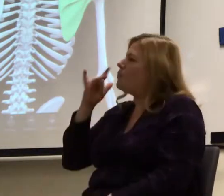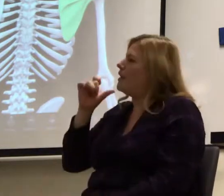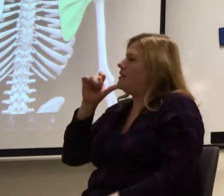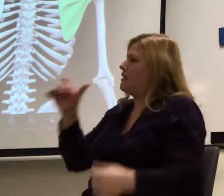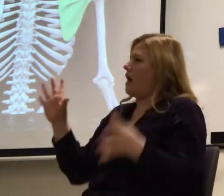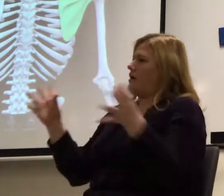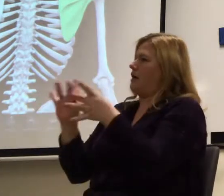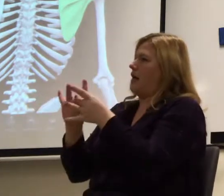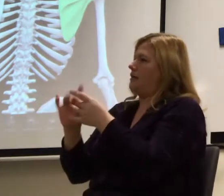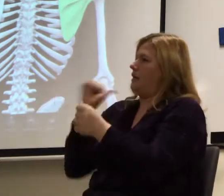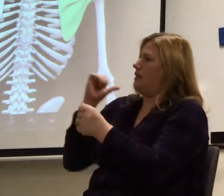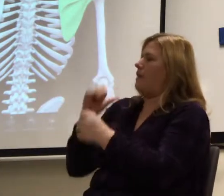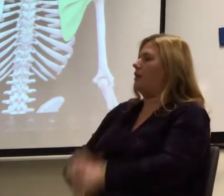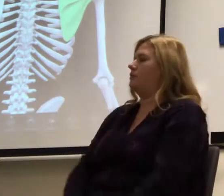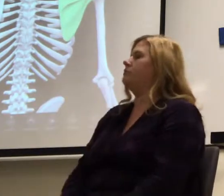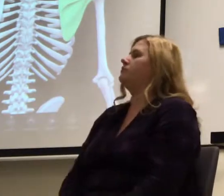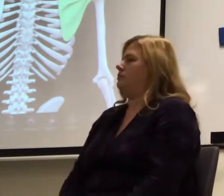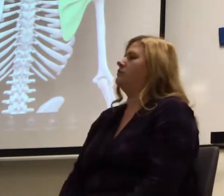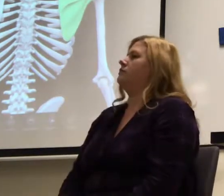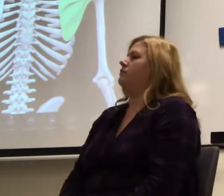Scapula.